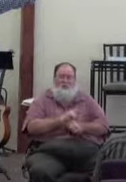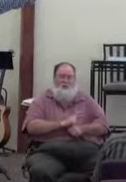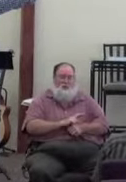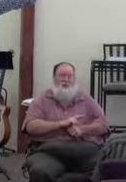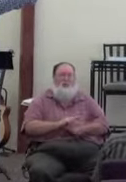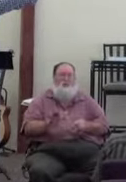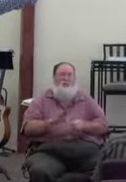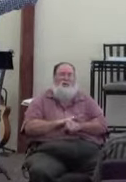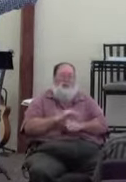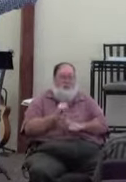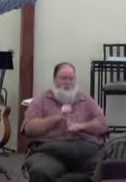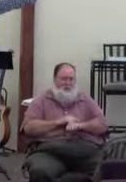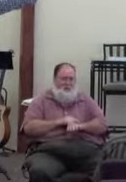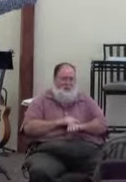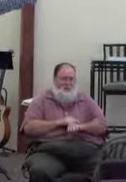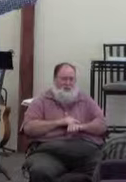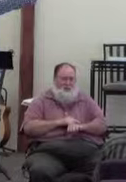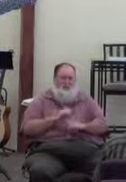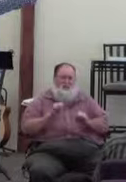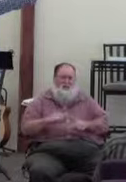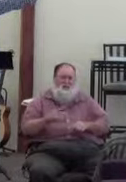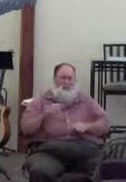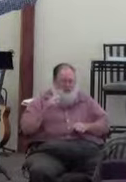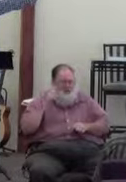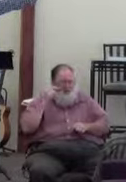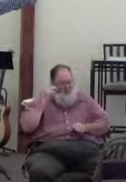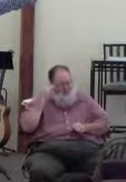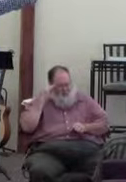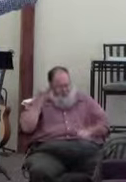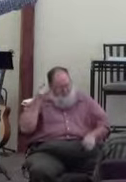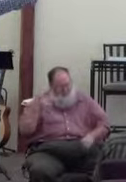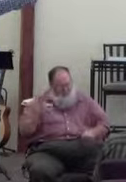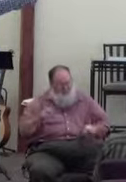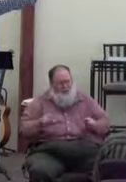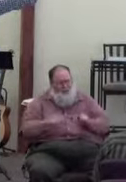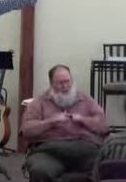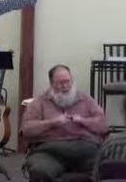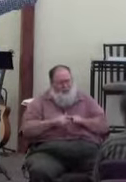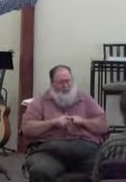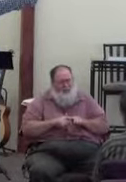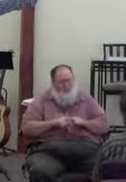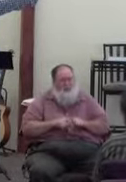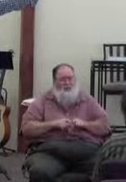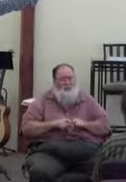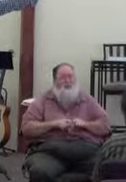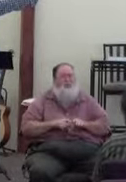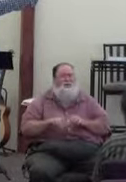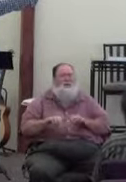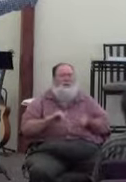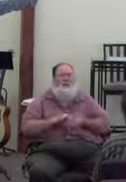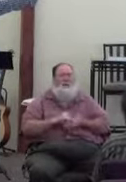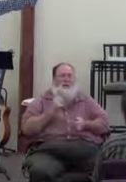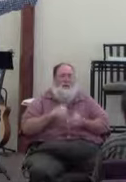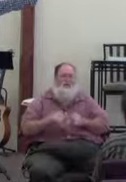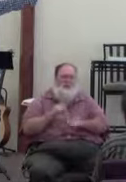have to go through that every time you needed to have the death angel pass over?